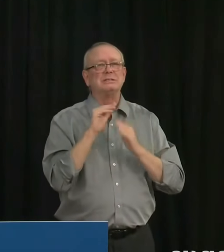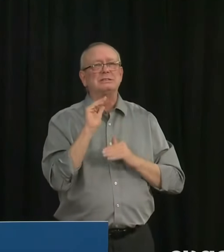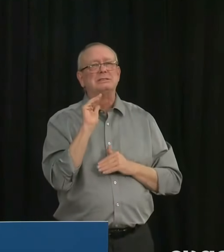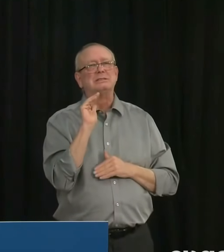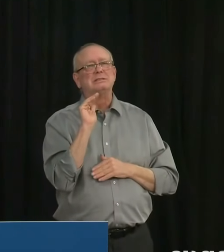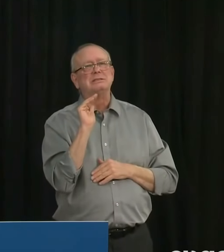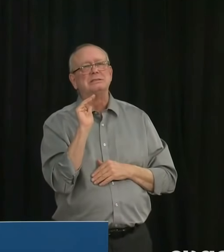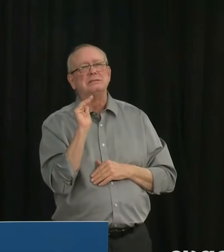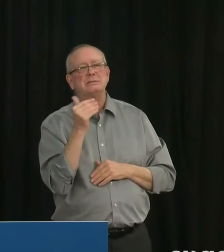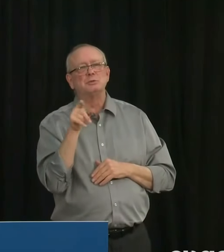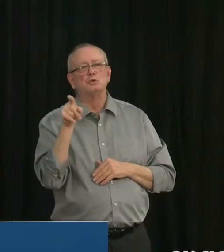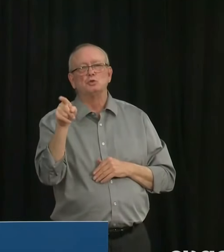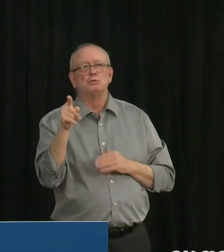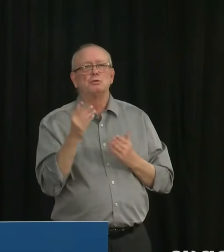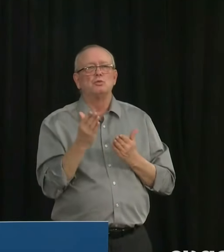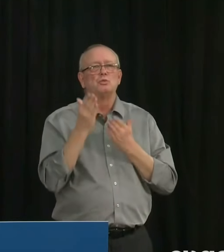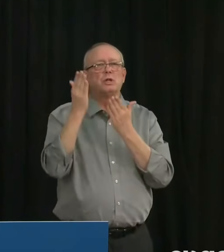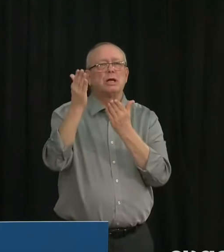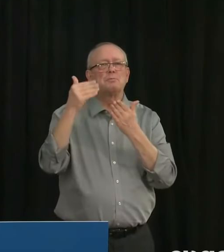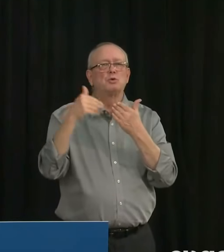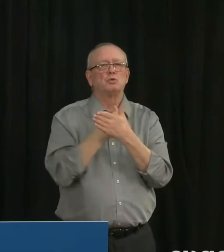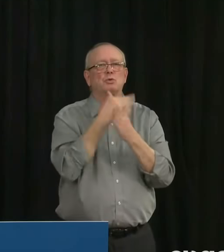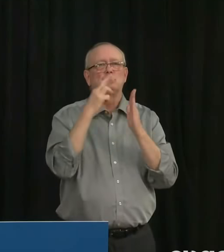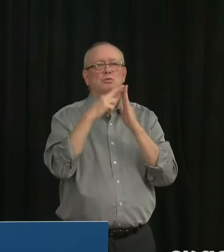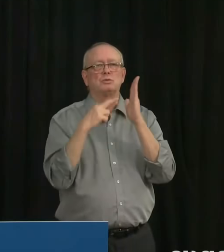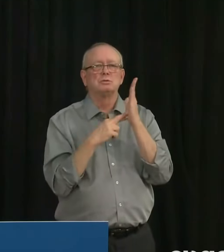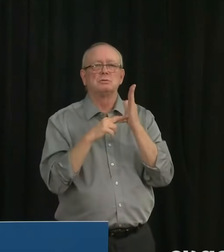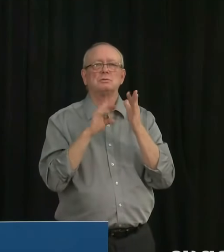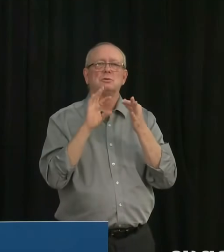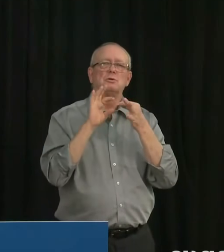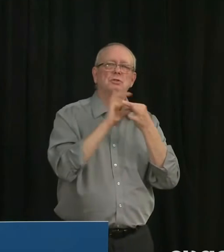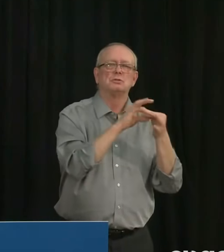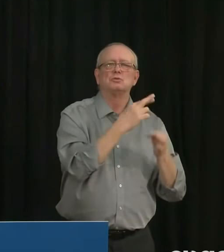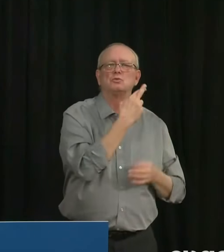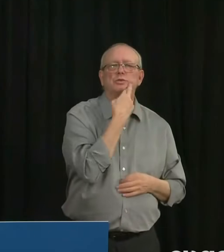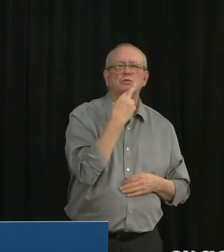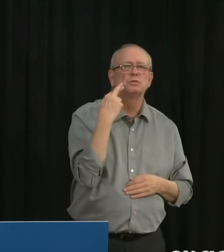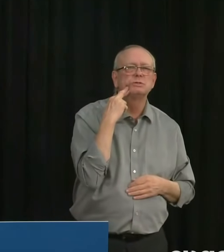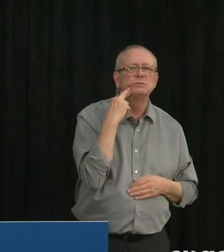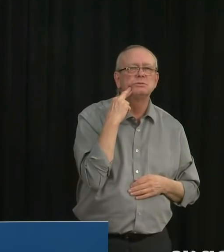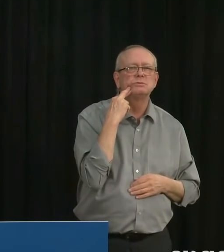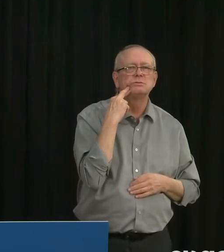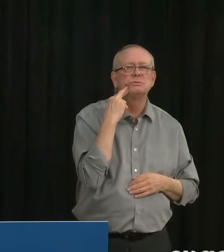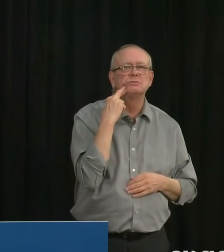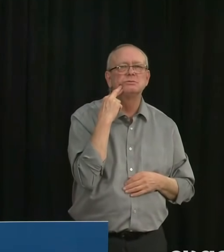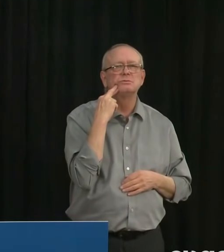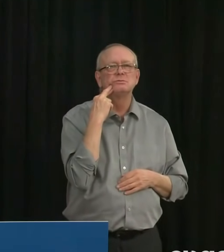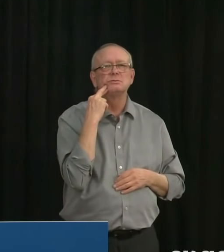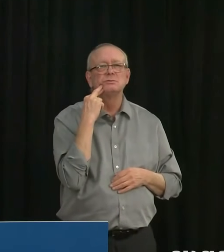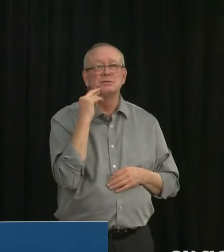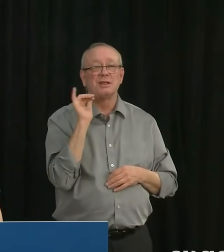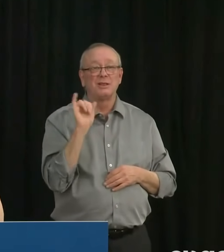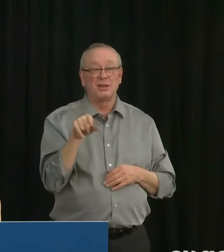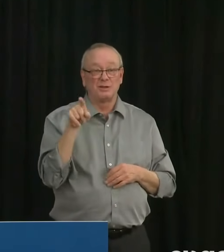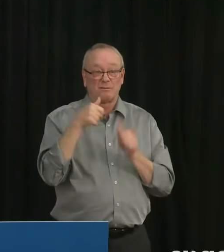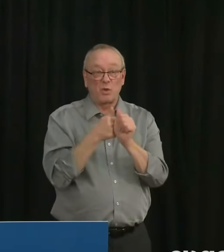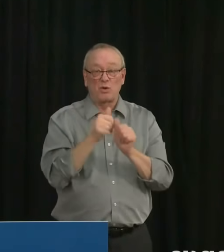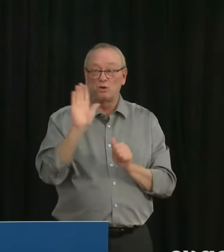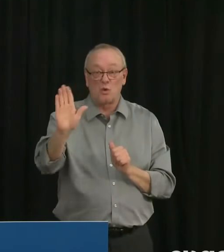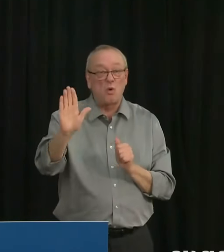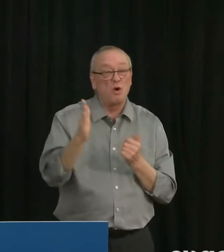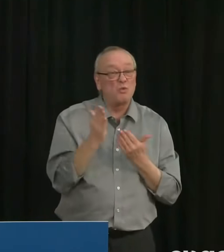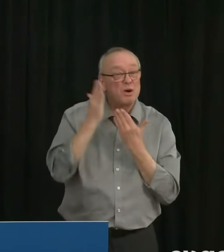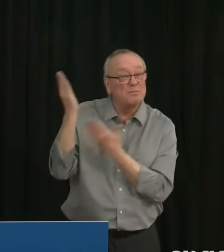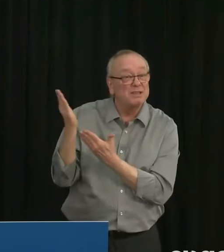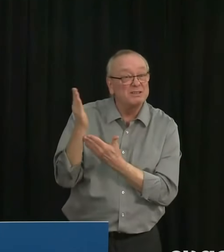restaurants. And if you could confirm that, if that was in the range you suggested. And also, that one seems